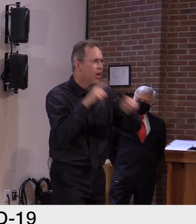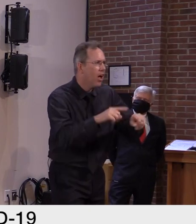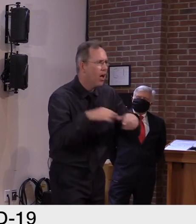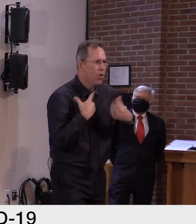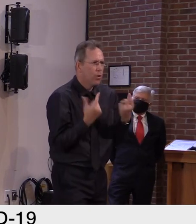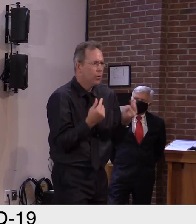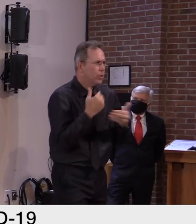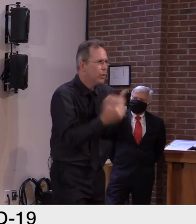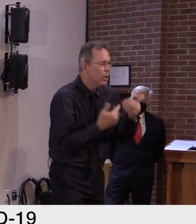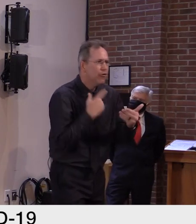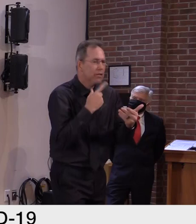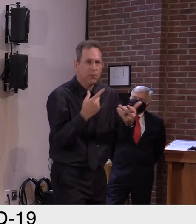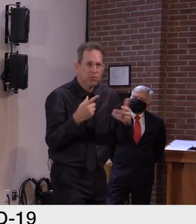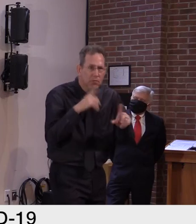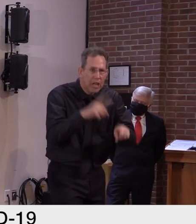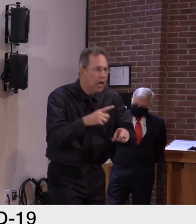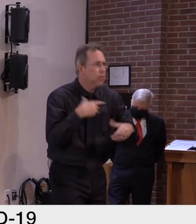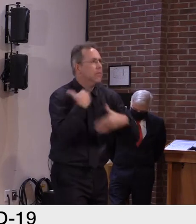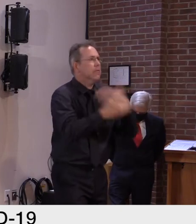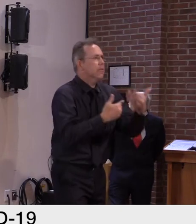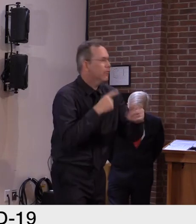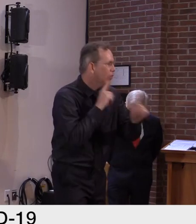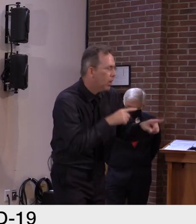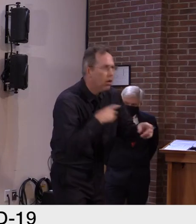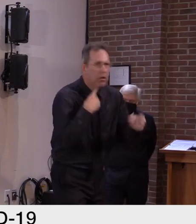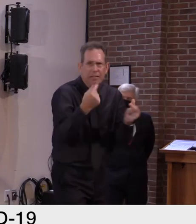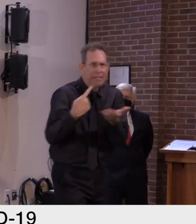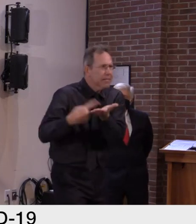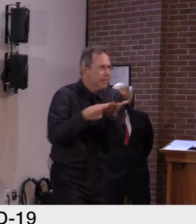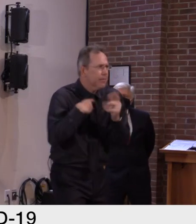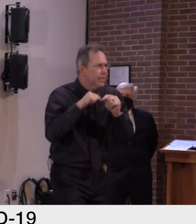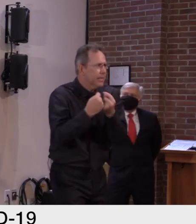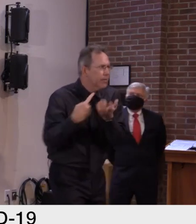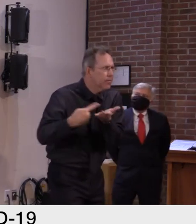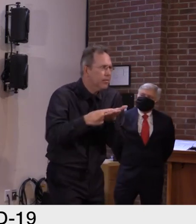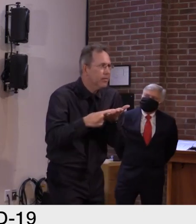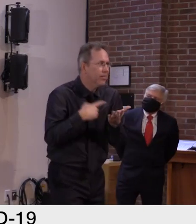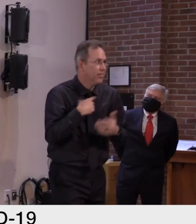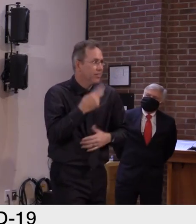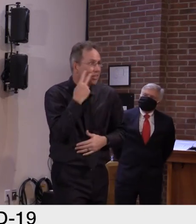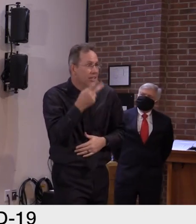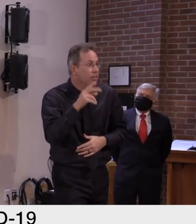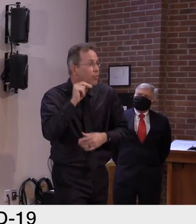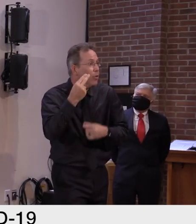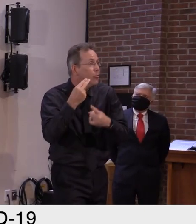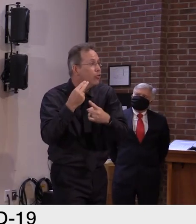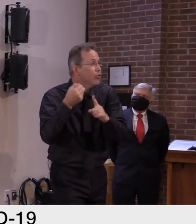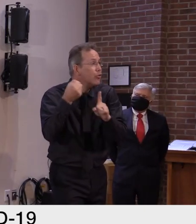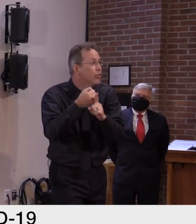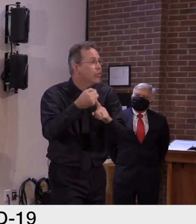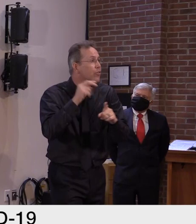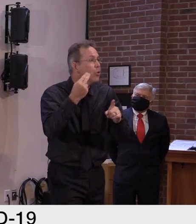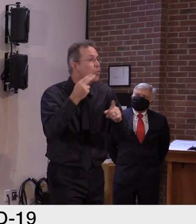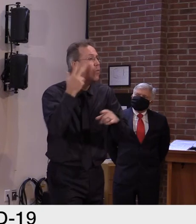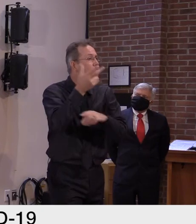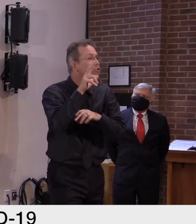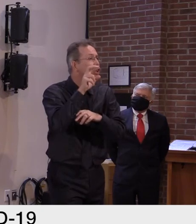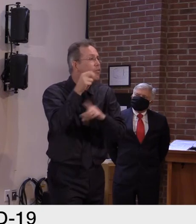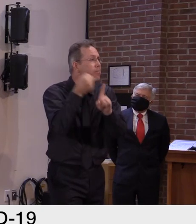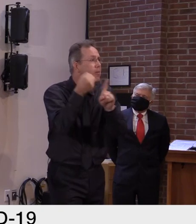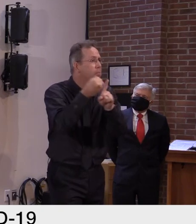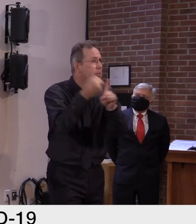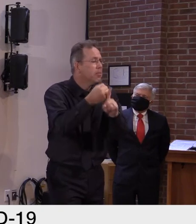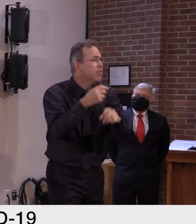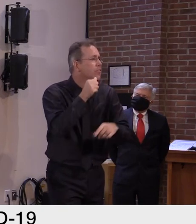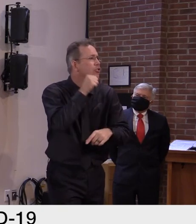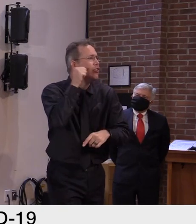come quickly. And when you see New Hampshire, for instance, had over 300 cases yesterday,